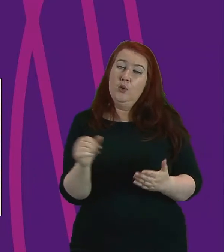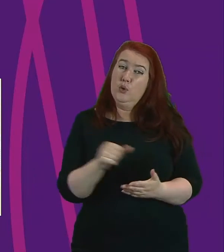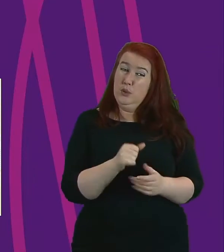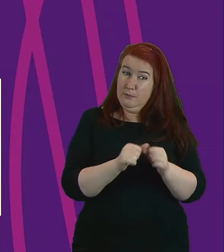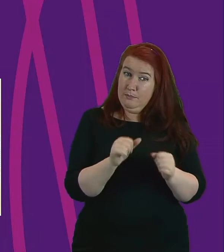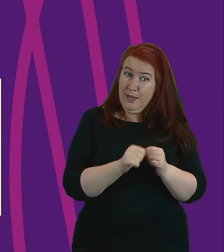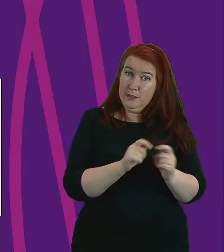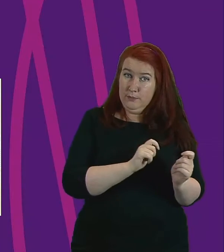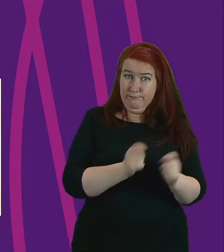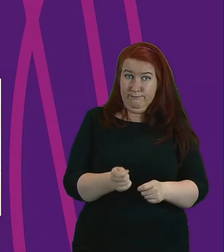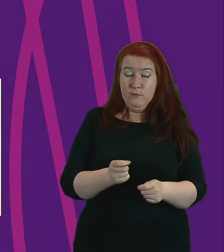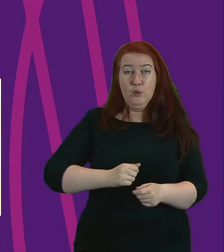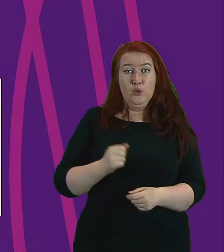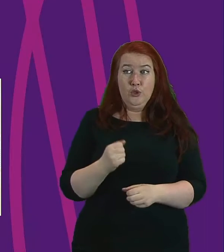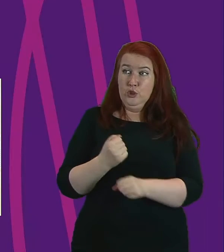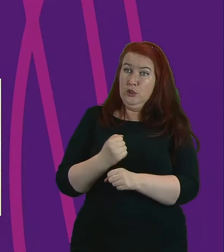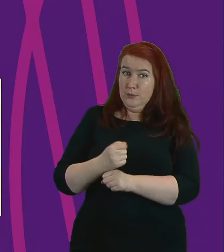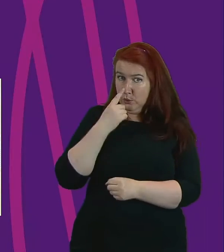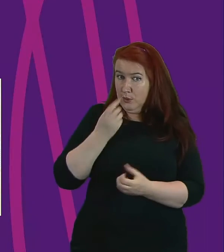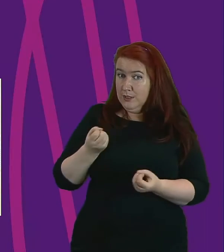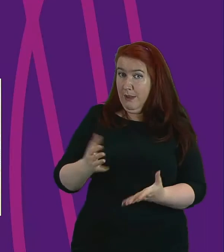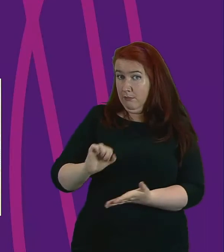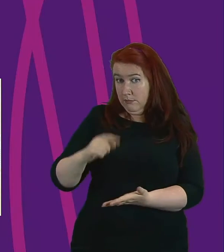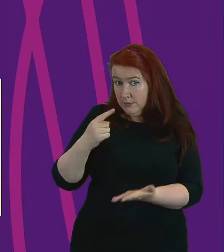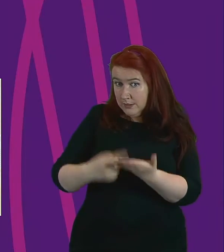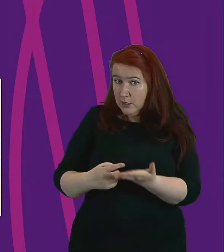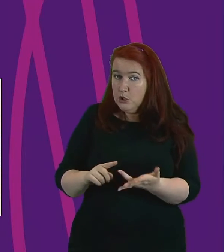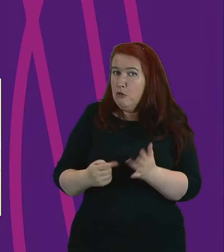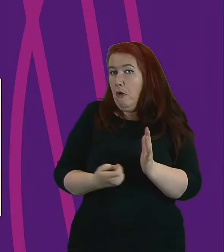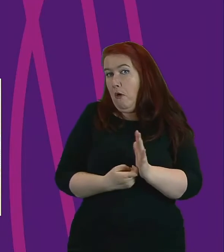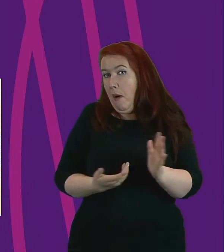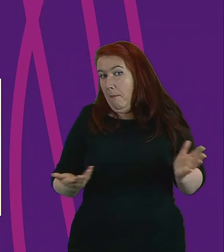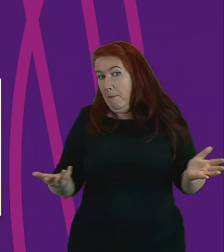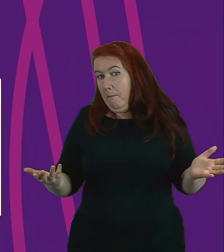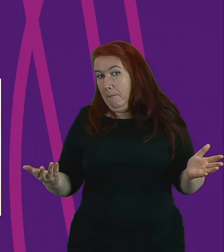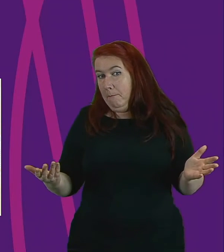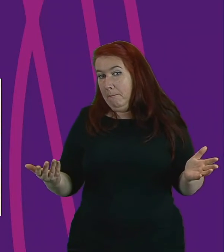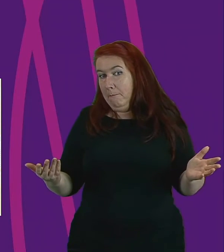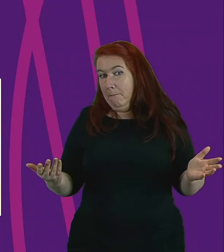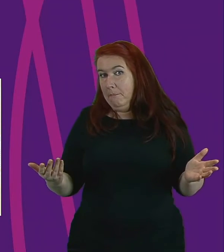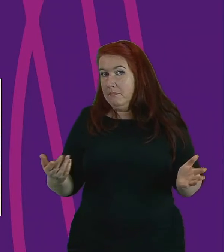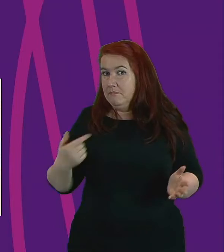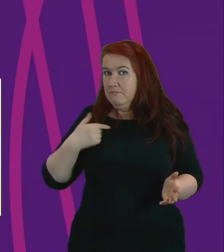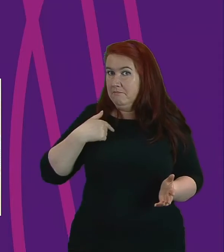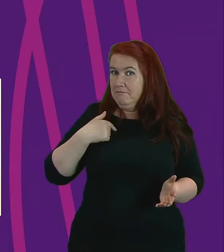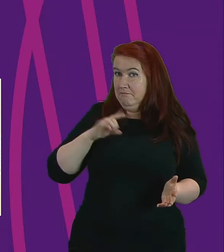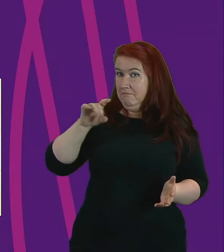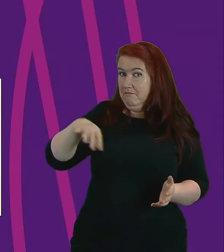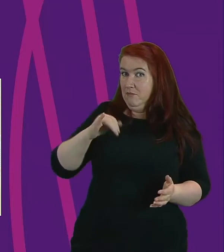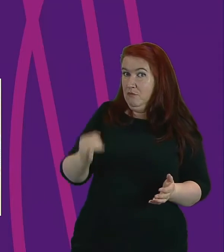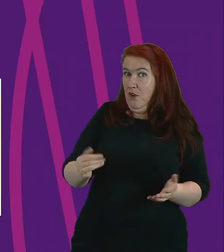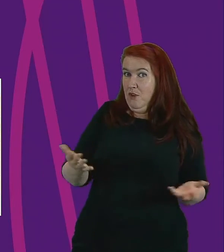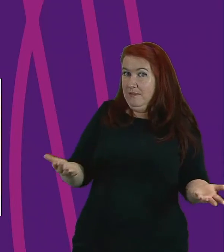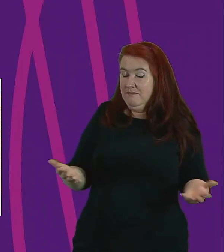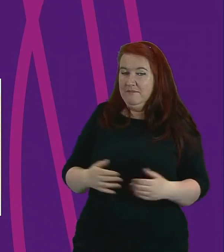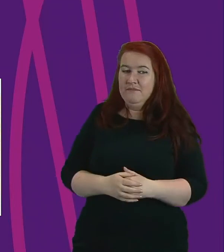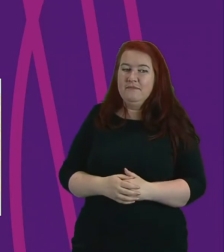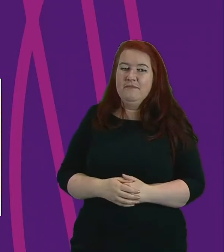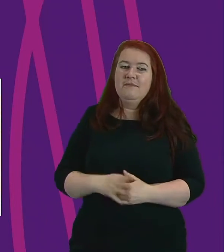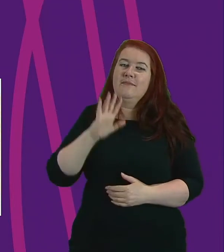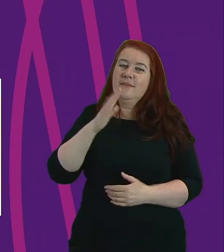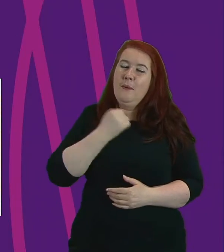Scottish Administration to spend as it sees fit? Or am I barking up the wrong tree there? My apologies, Mr White. It was